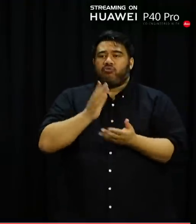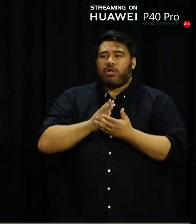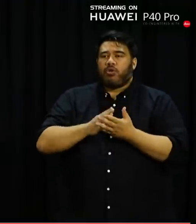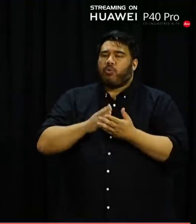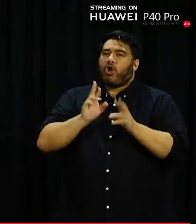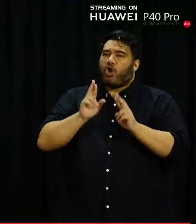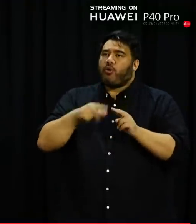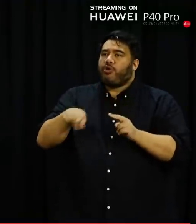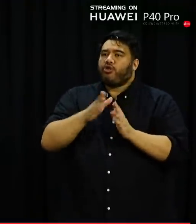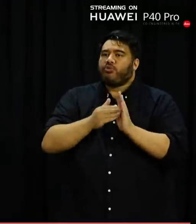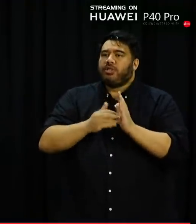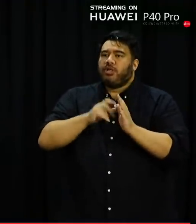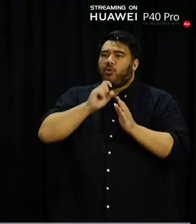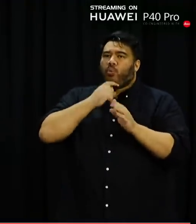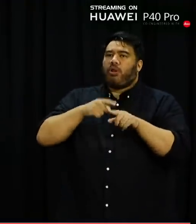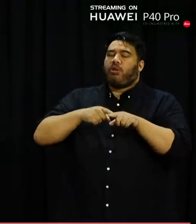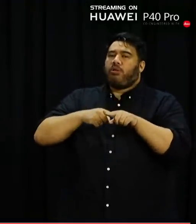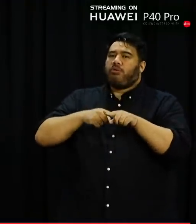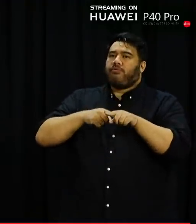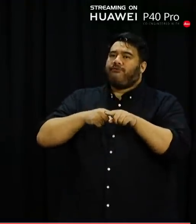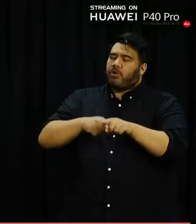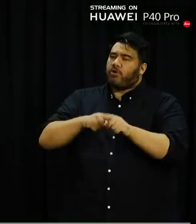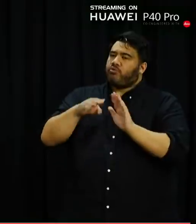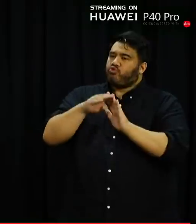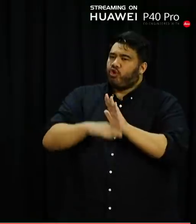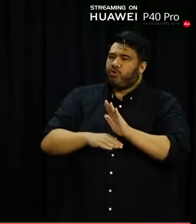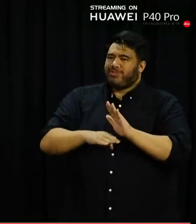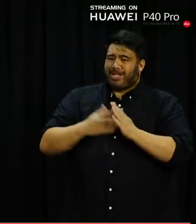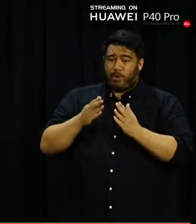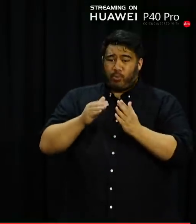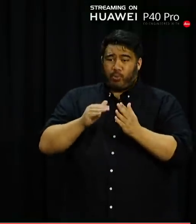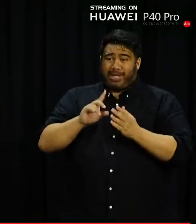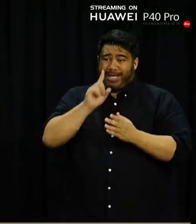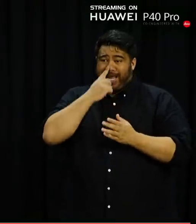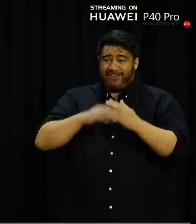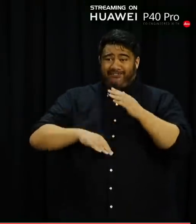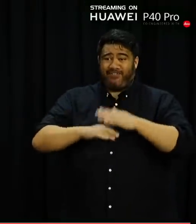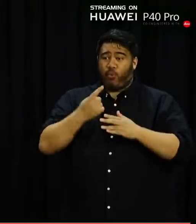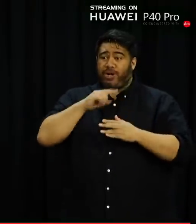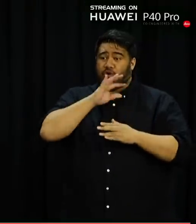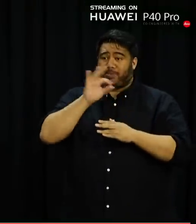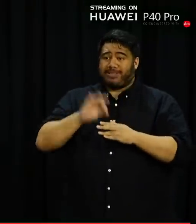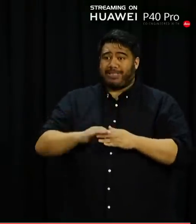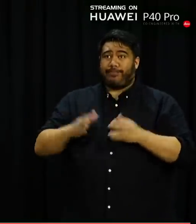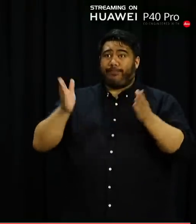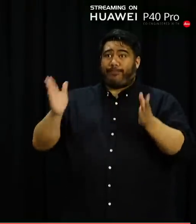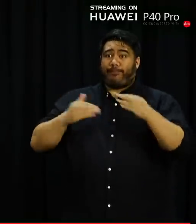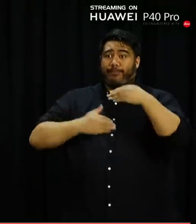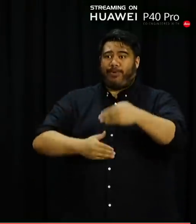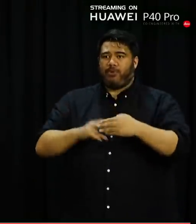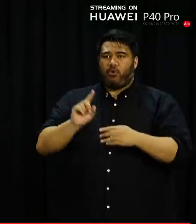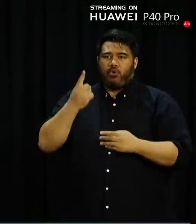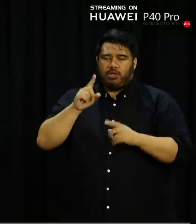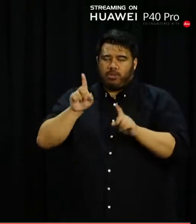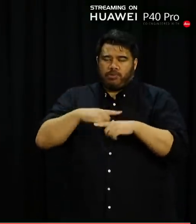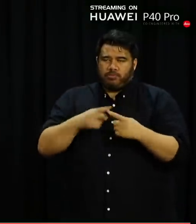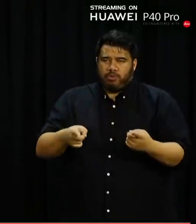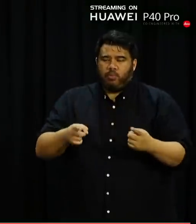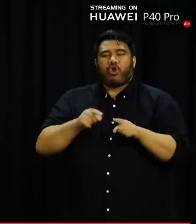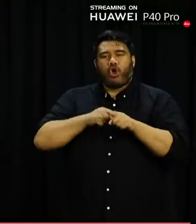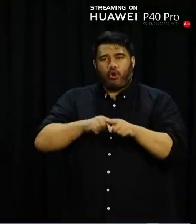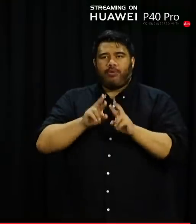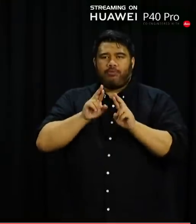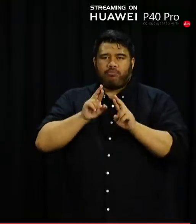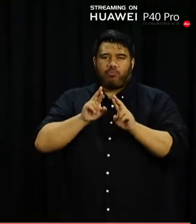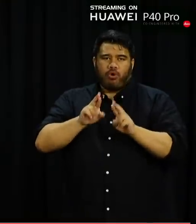a large city hermetically sealed, and so ultimately we need people to buy in and do the right thing. Defence Force personnel who are helping out, getting information, etc., they're not going